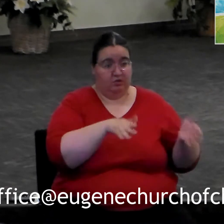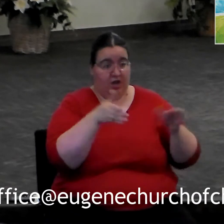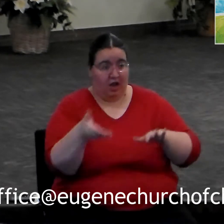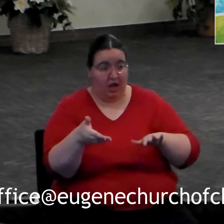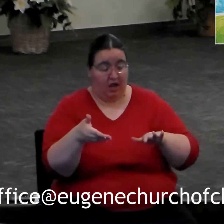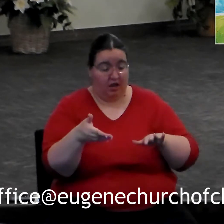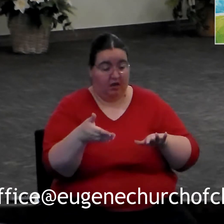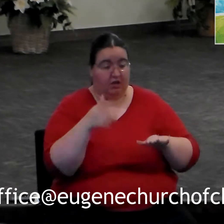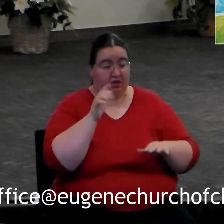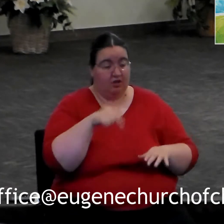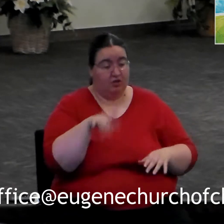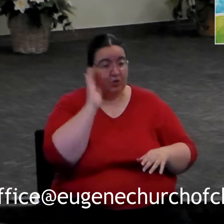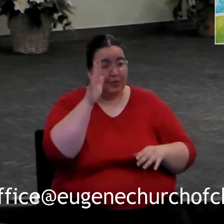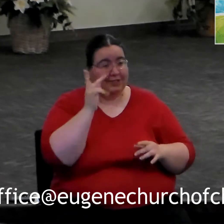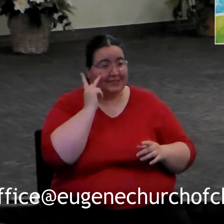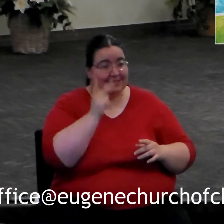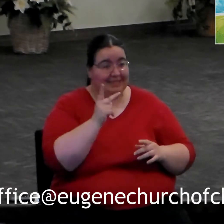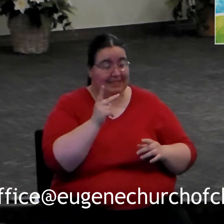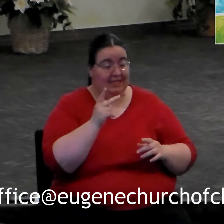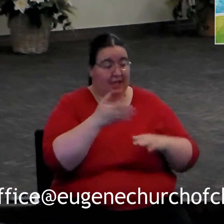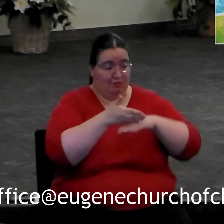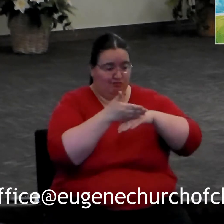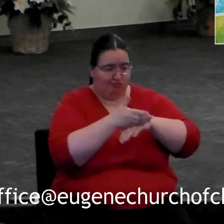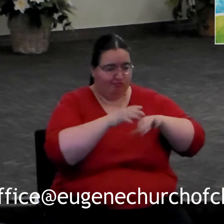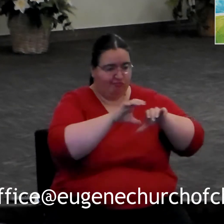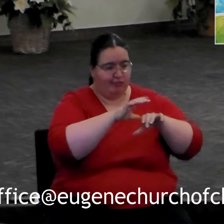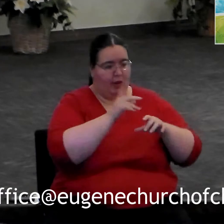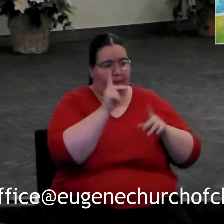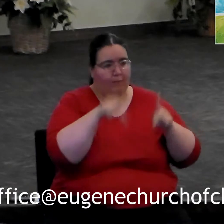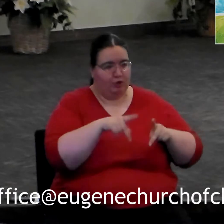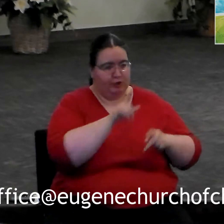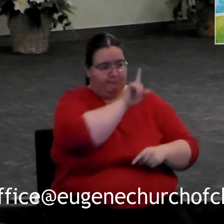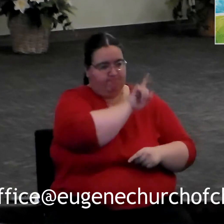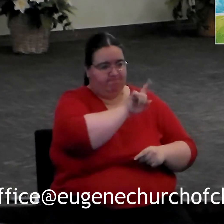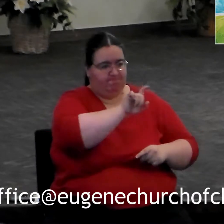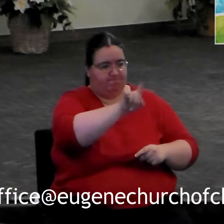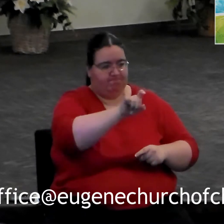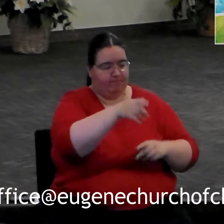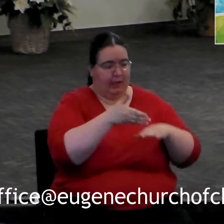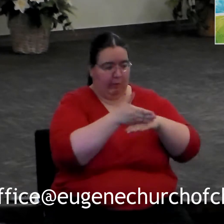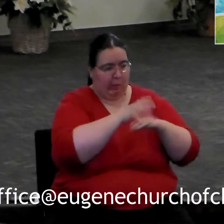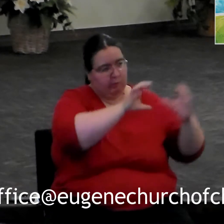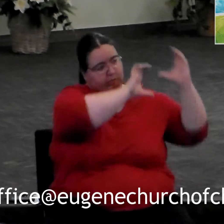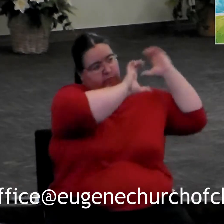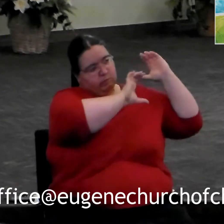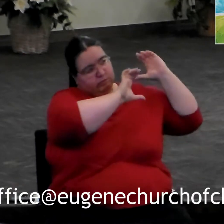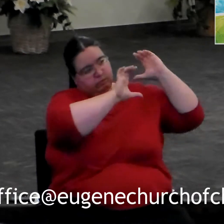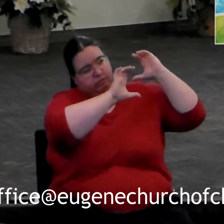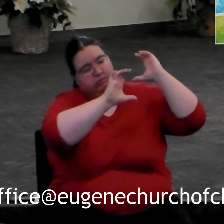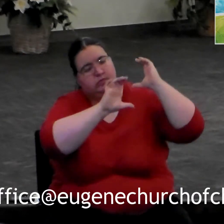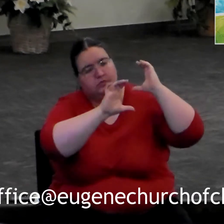and you knew what was about to happen to them. And the idea of taking up a cross, not a pleasant thought.